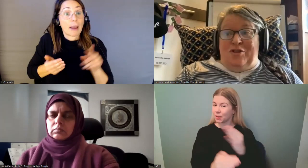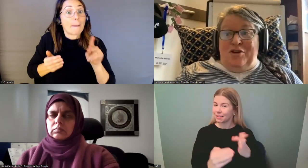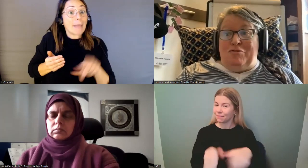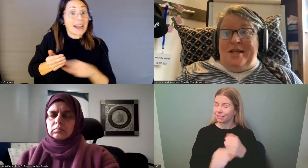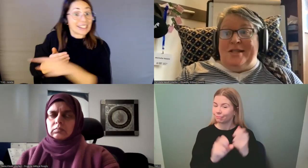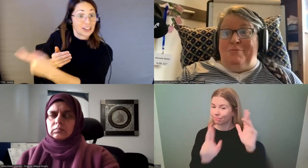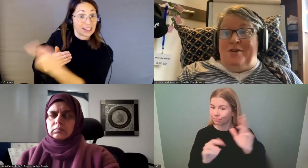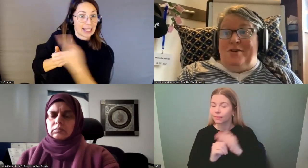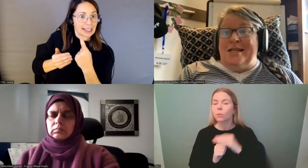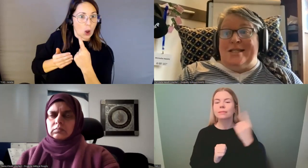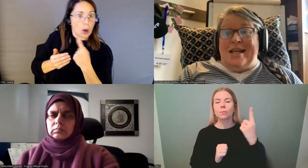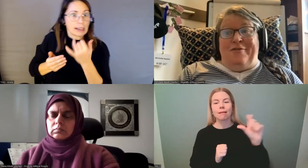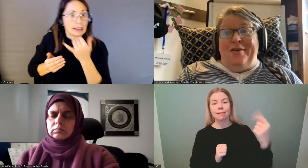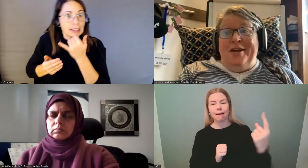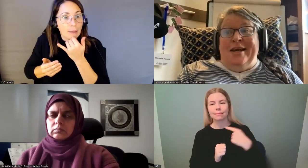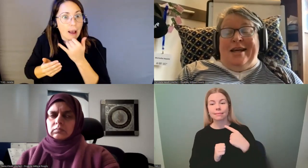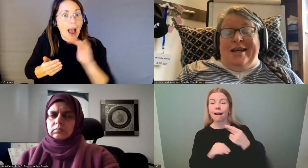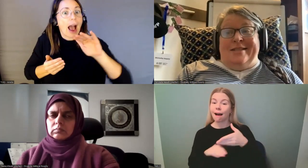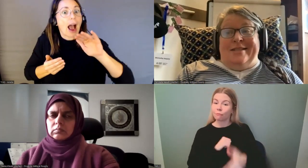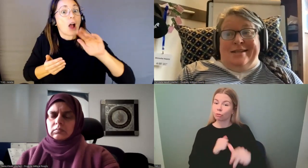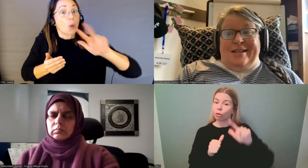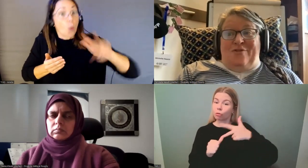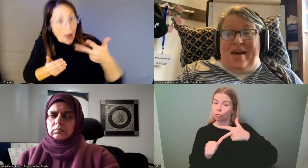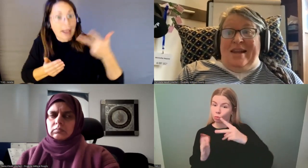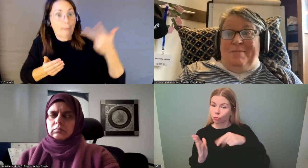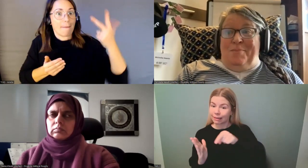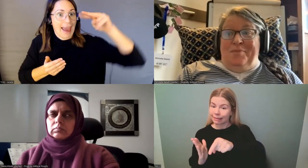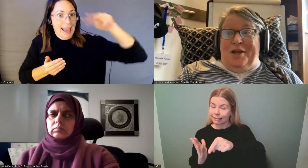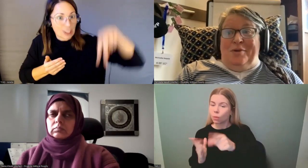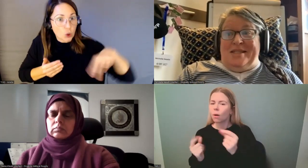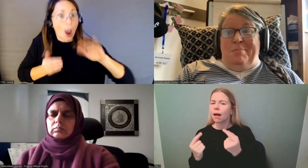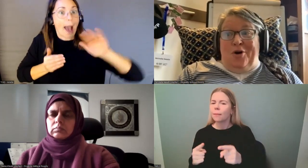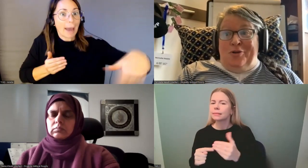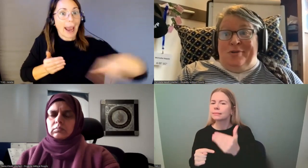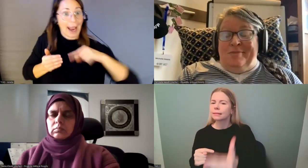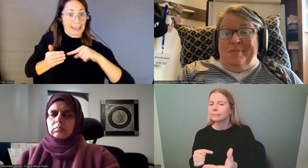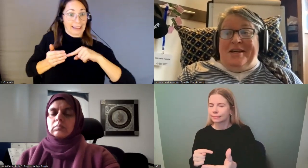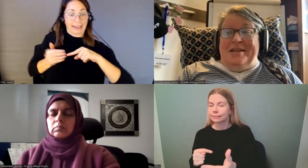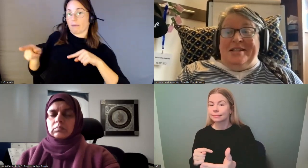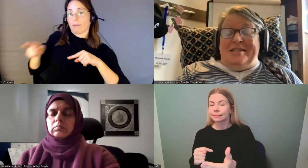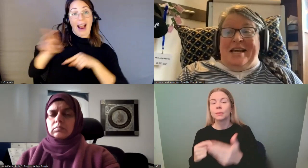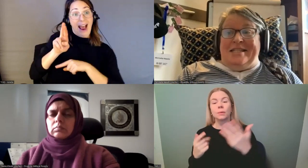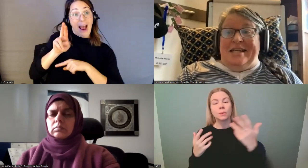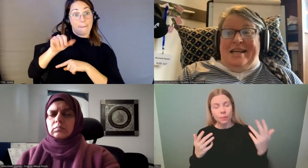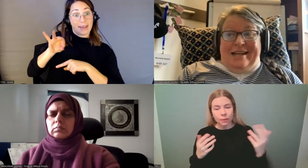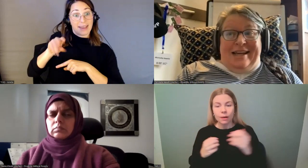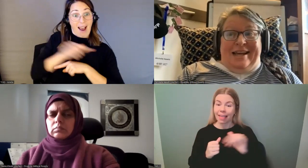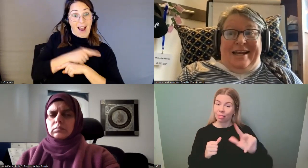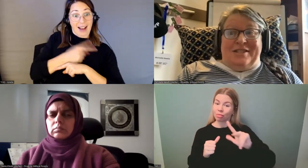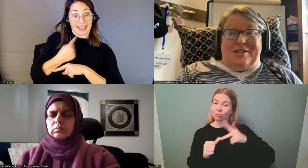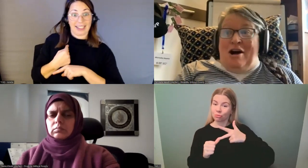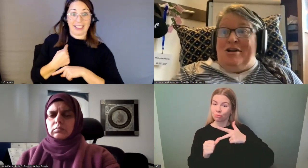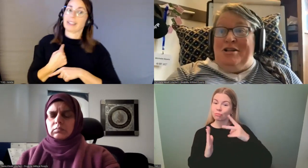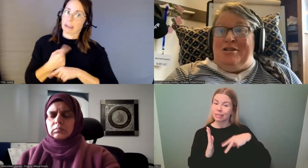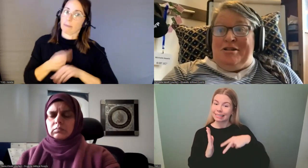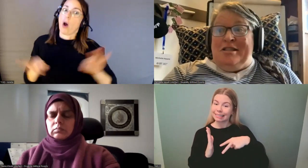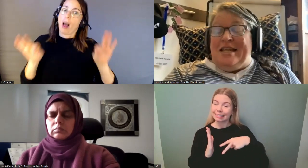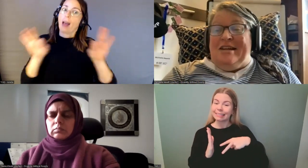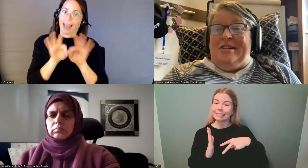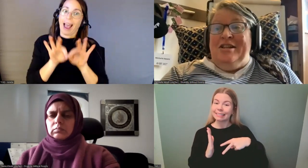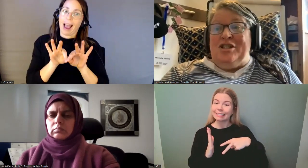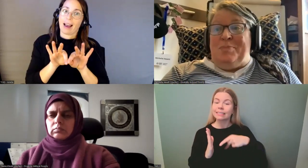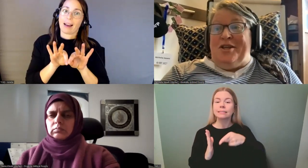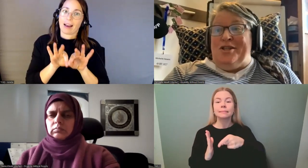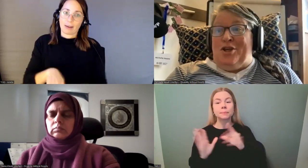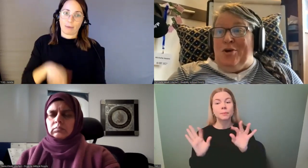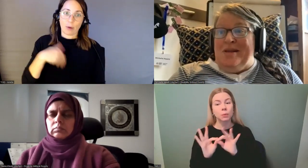just said, third reading itself is fairly, it's important, because it's not a done